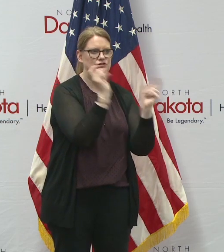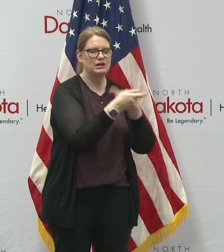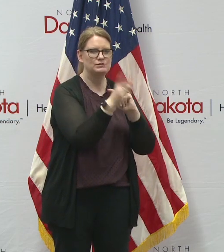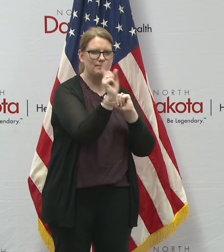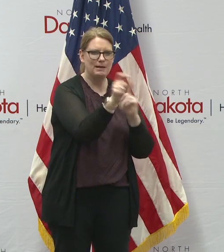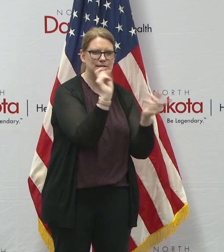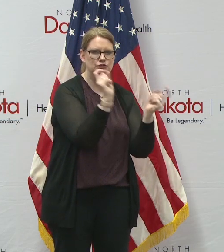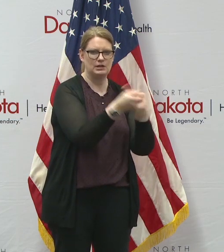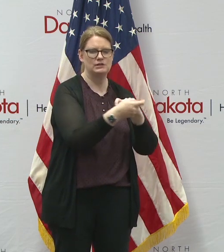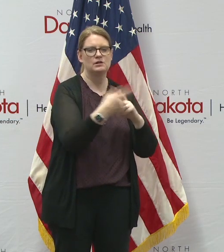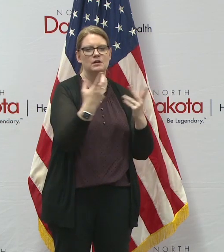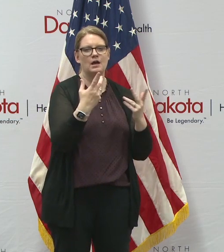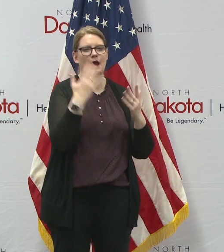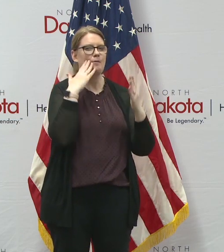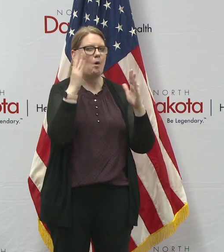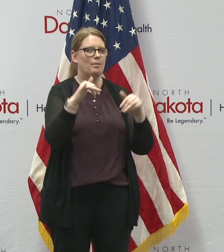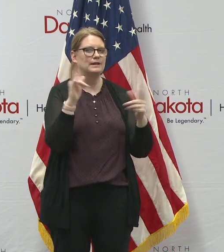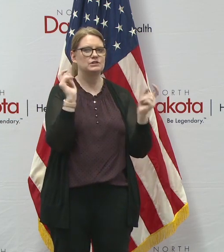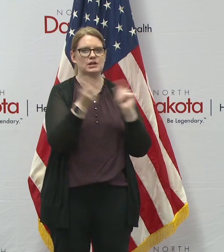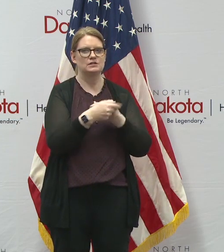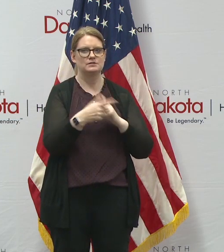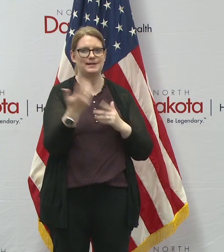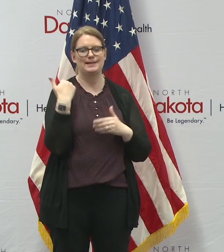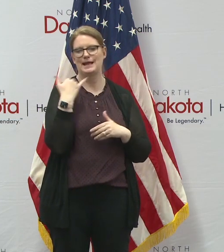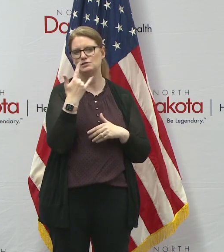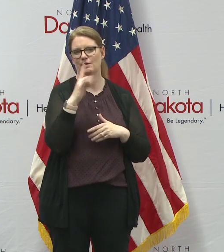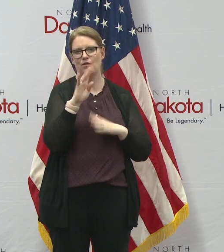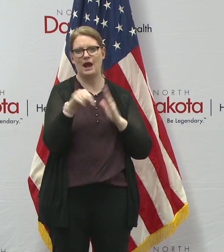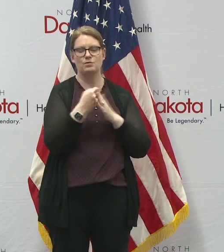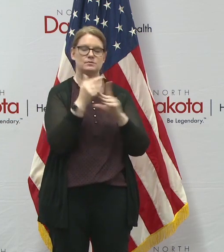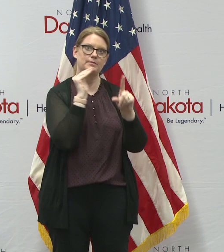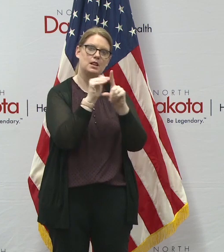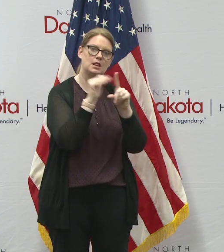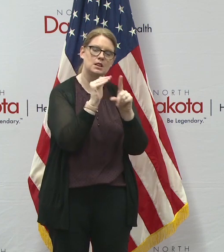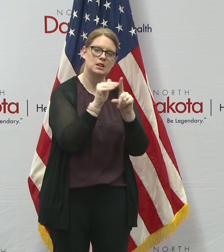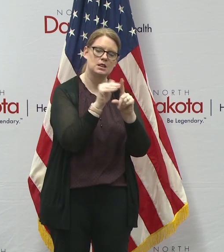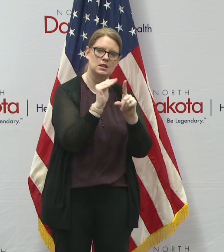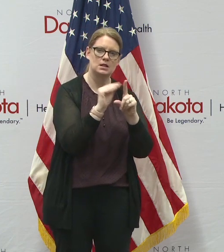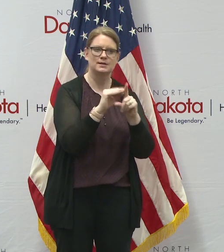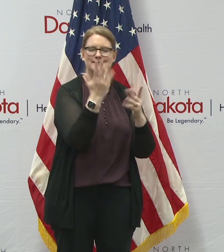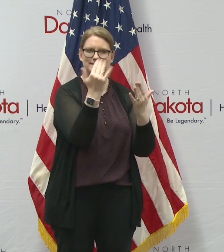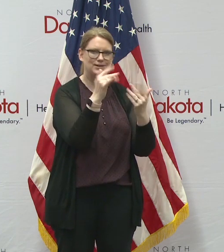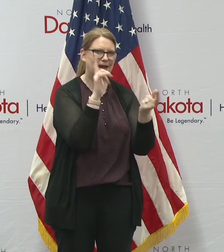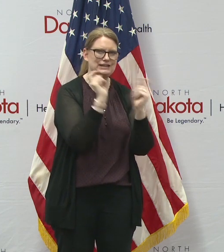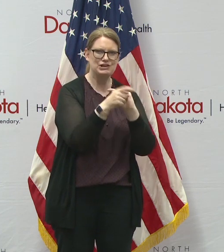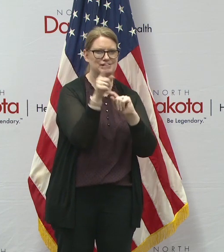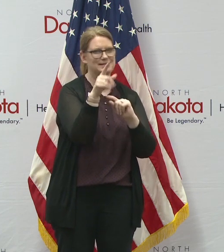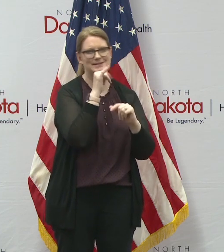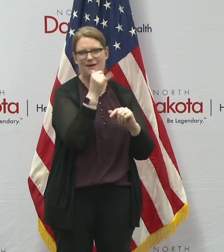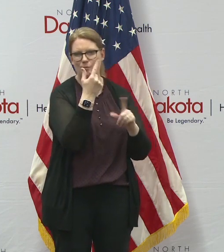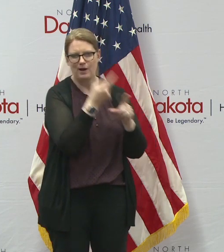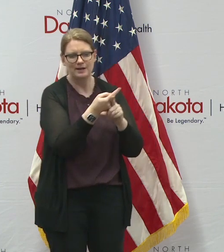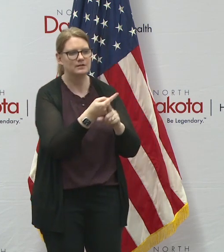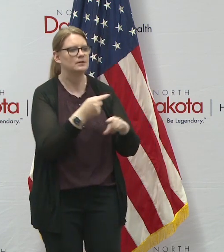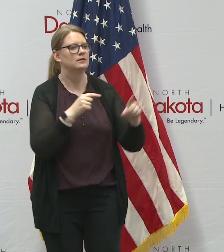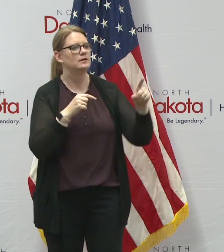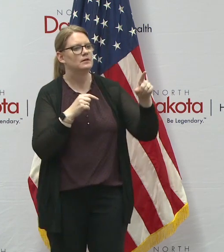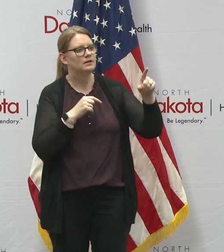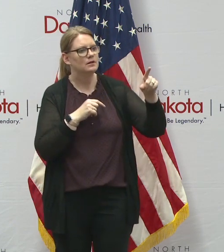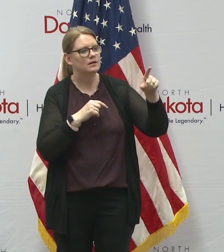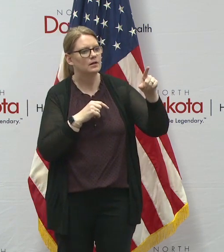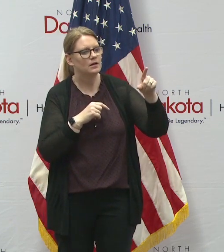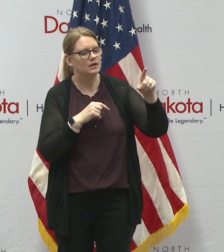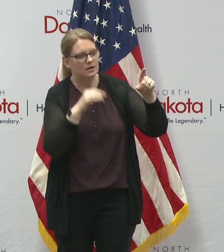happen before the sun sets tonight, because we've been on this for the last 24 hours. If I may follow up off that, you talk about making data-driven decisions,